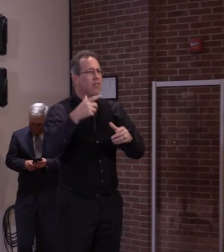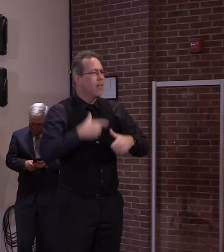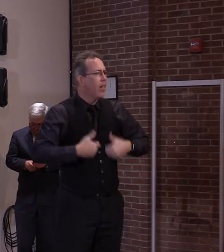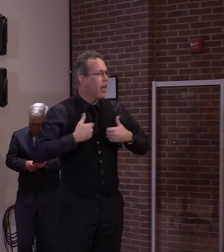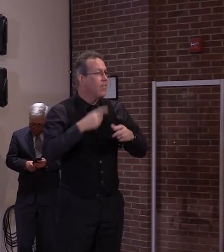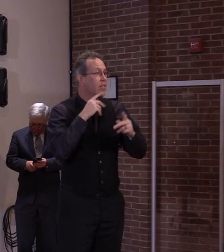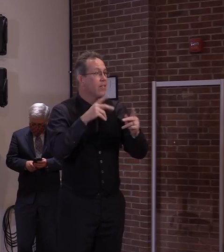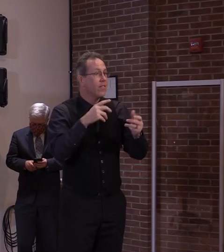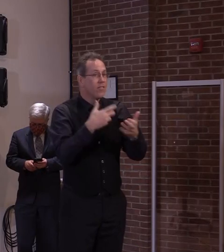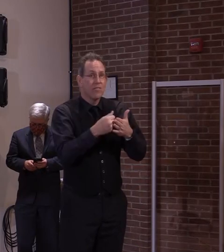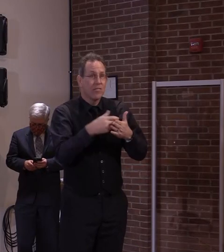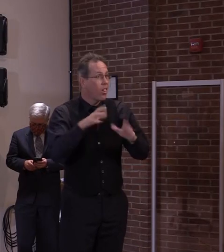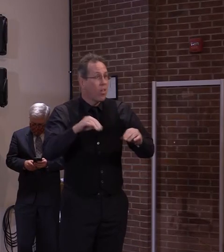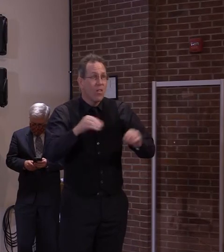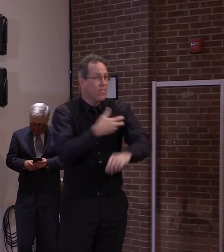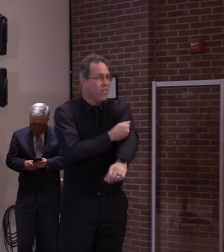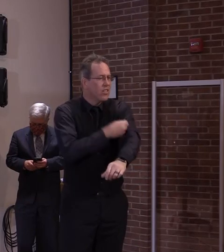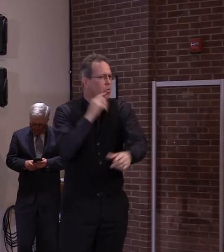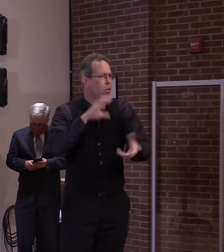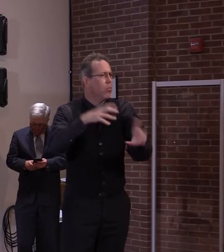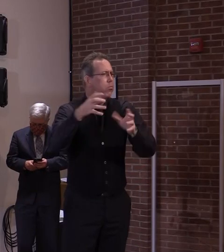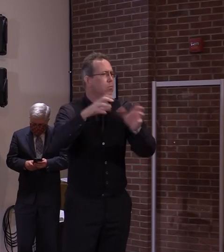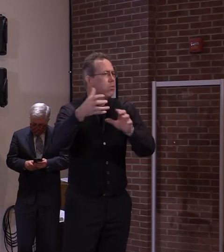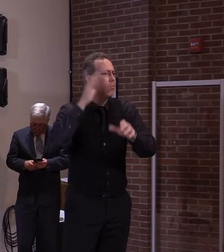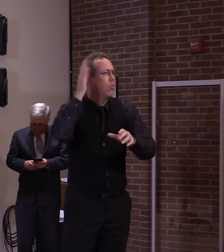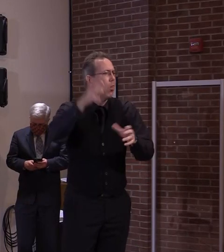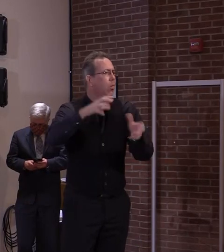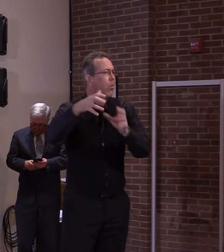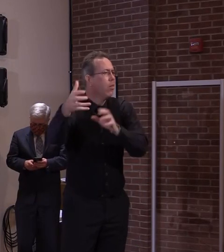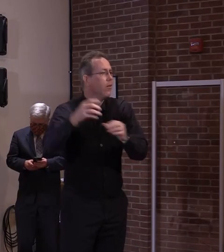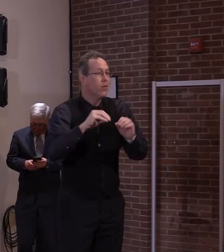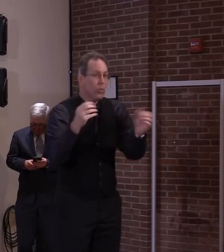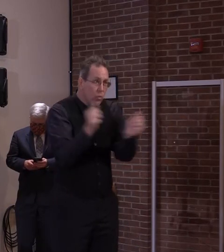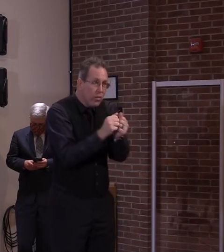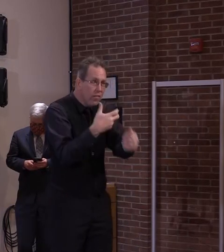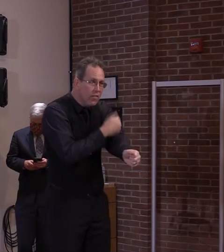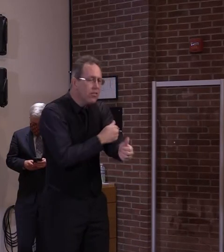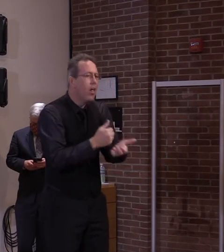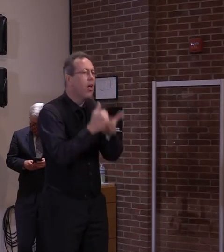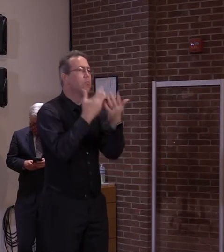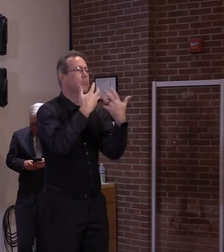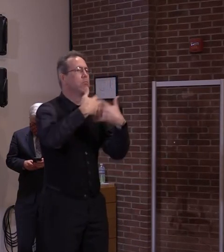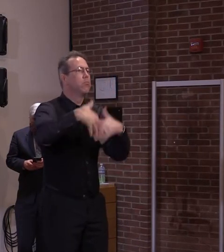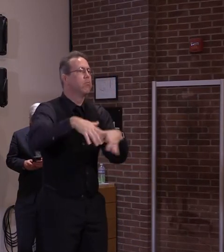will encourage them to be vaccinated. So that's all I have to add.